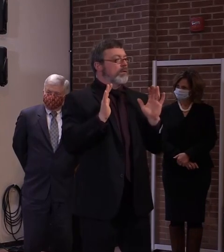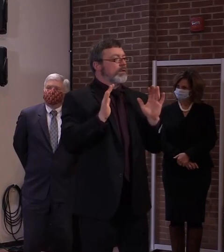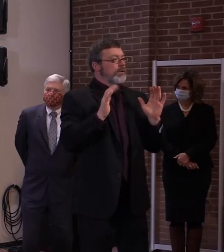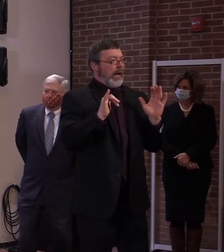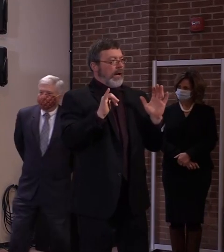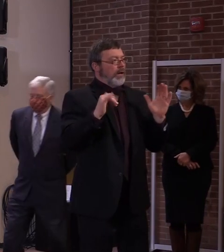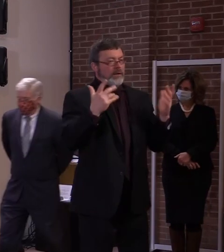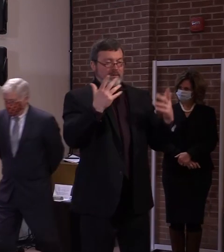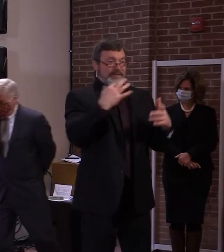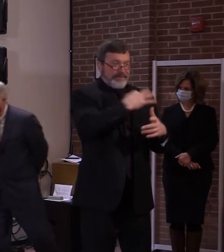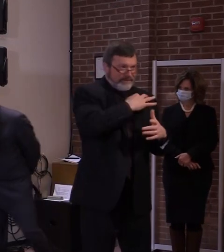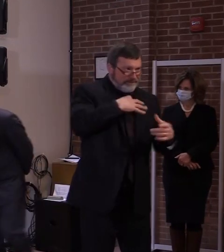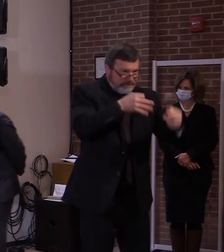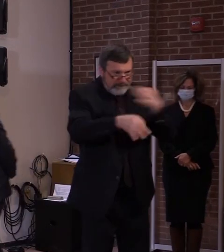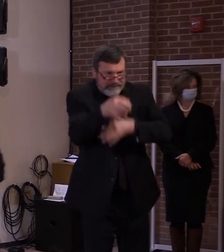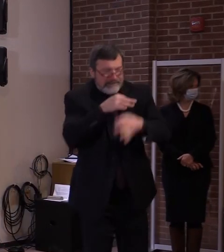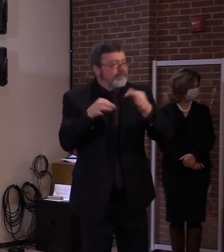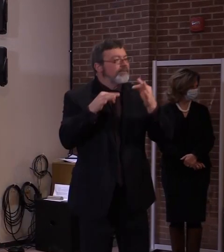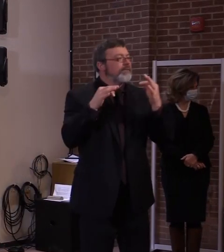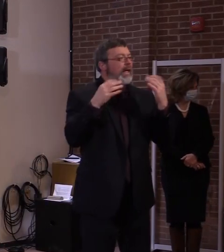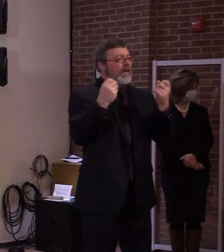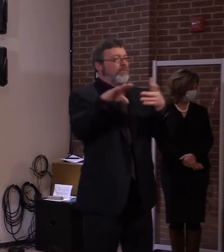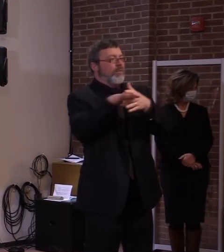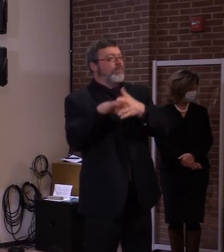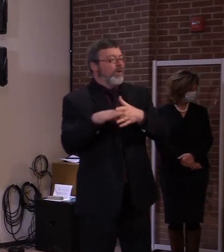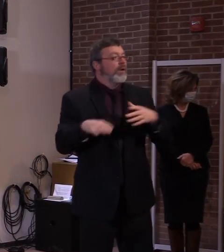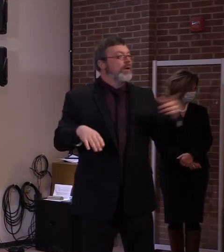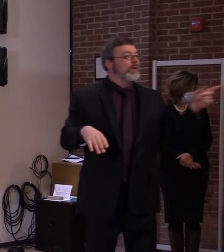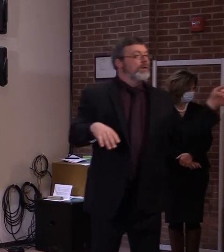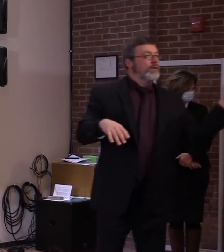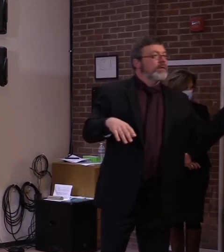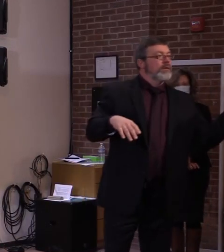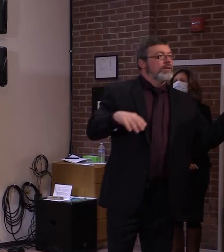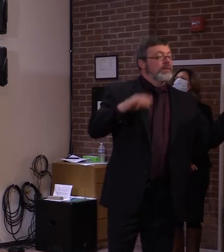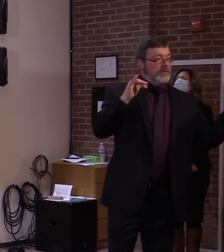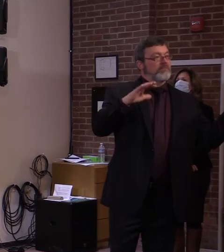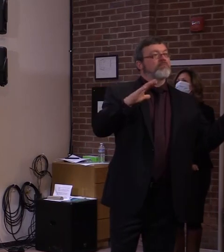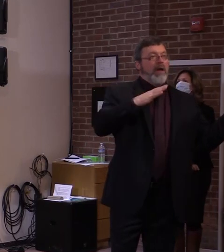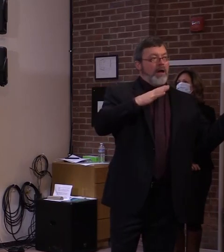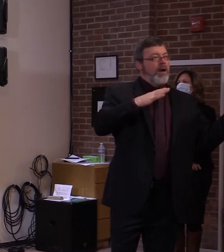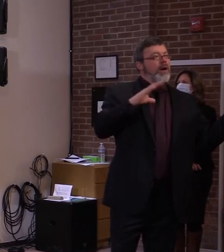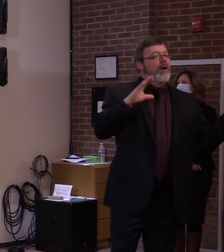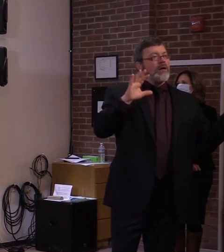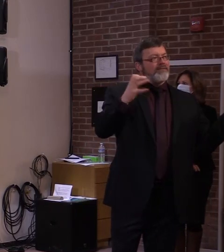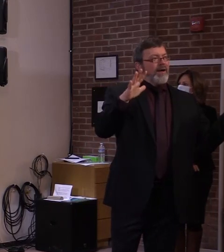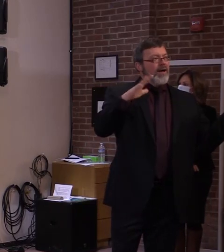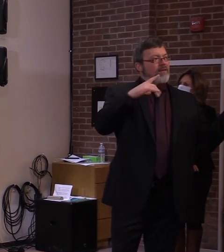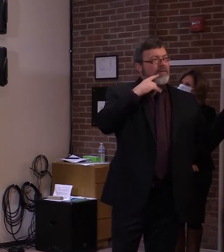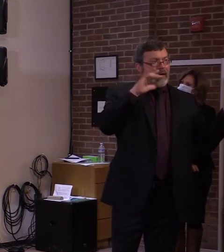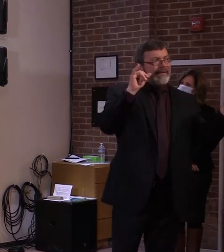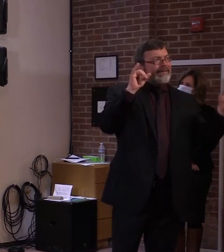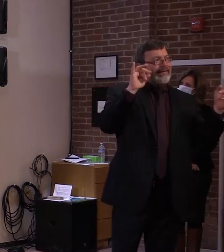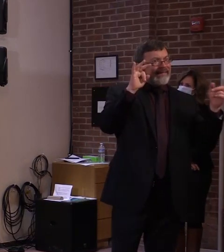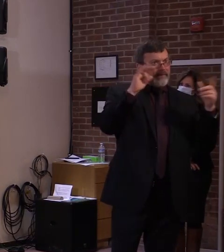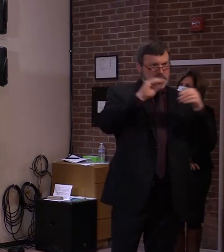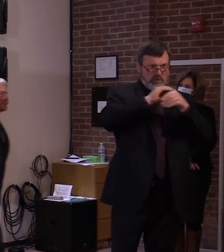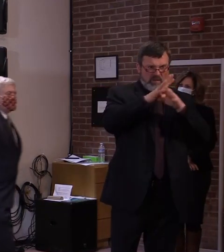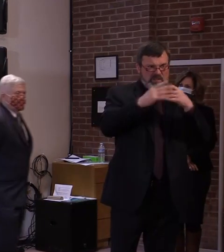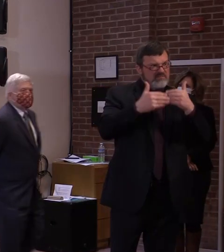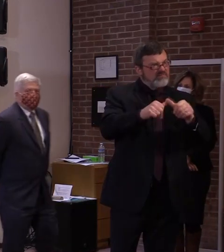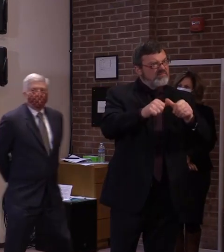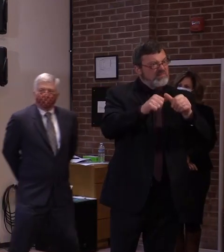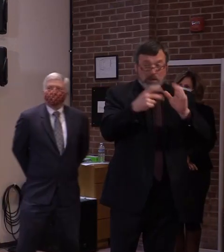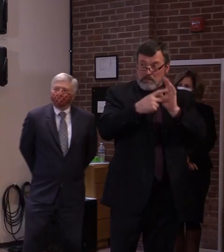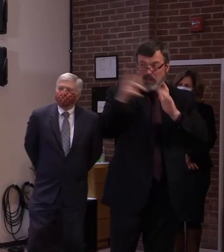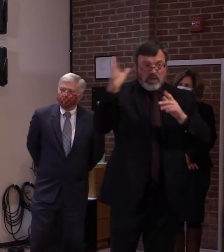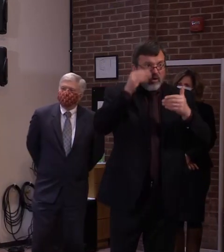in the hospitals. Secretary Smith. I guess if there is a spike, could their contracts be extended to continue helping? We believe, I mean, we'll see what